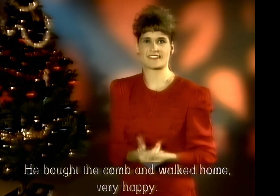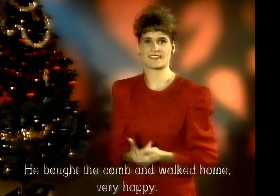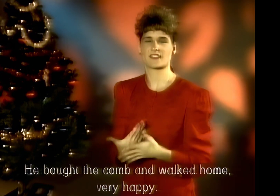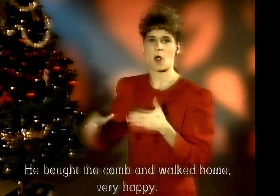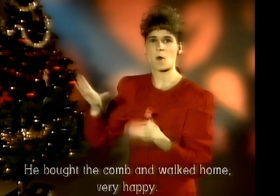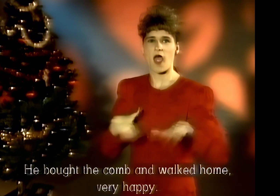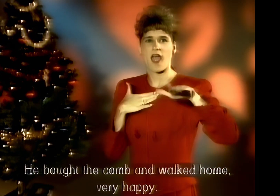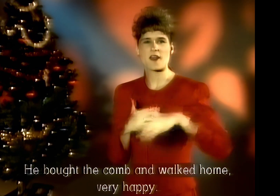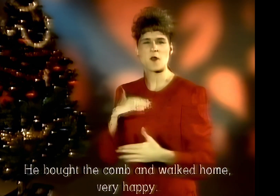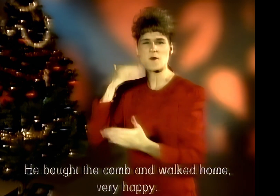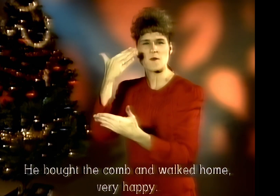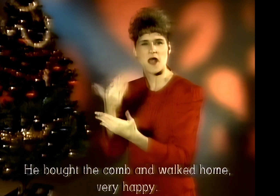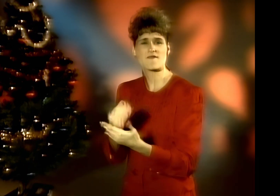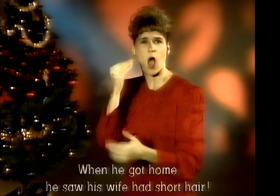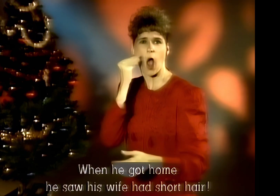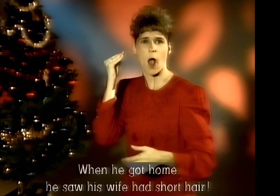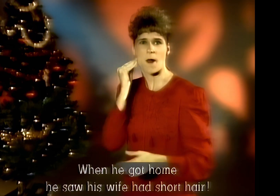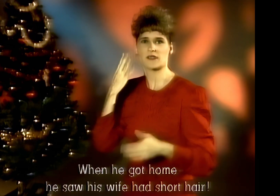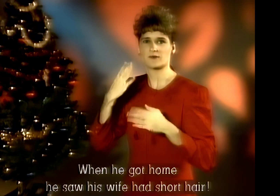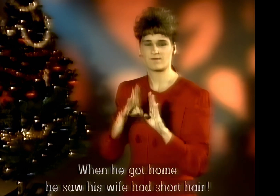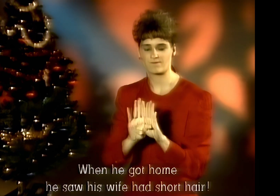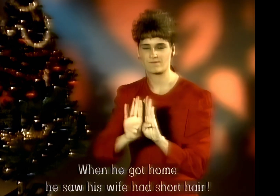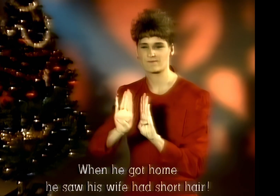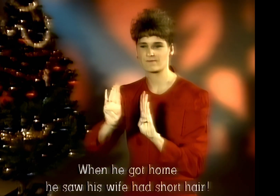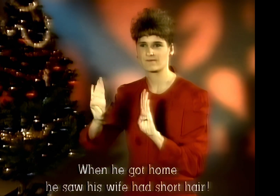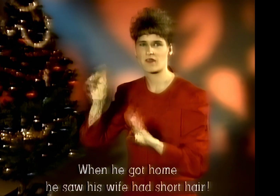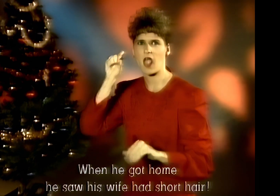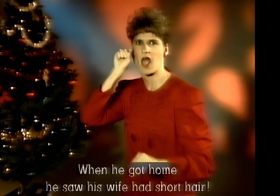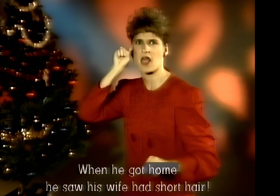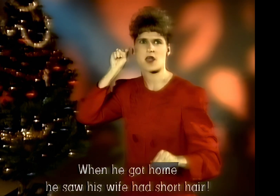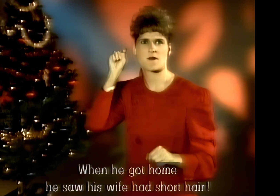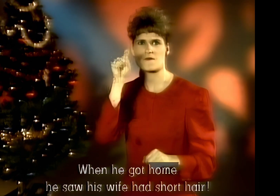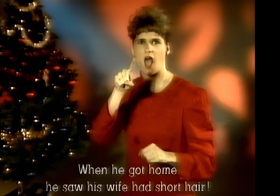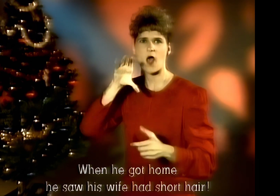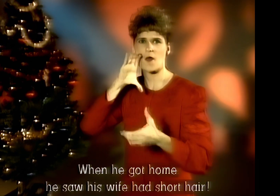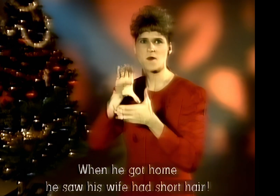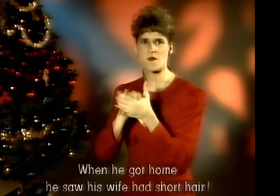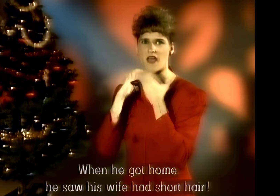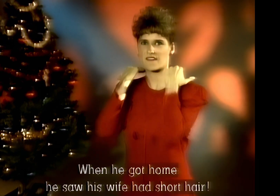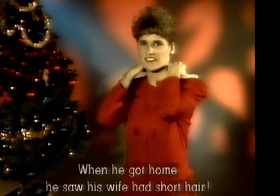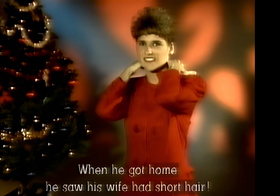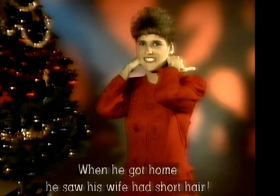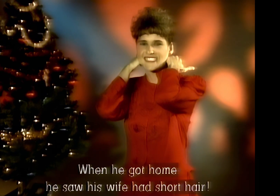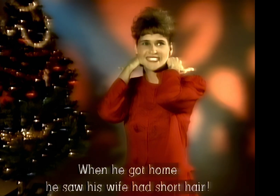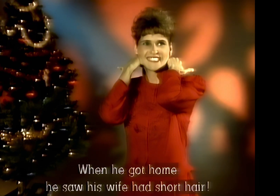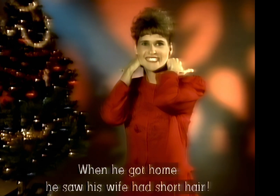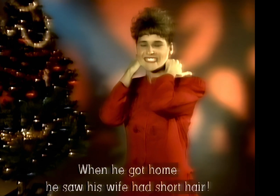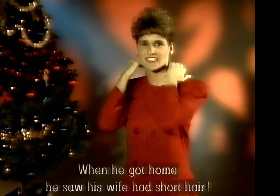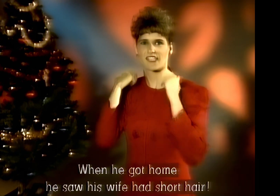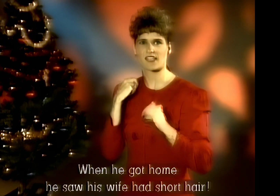So he went in and he bought the comb, and walking home, he was very happy. But when he got there, he opened the